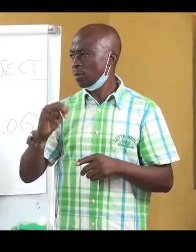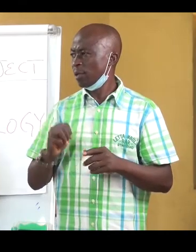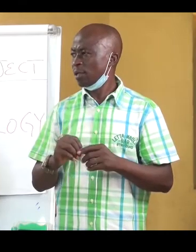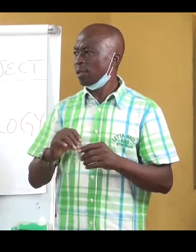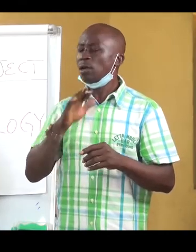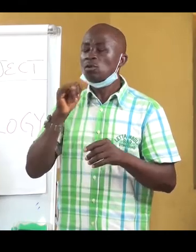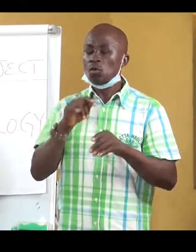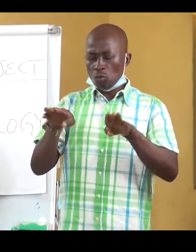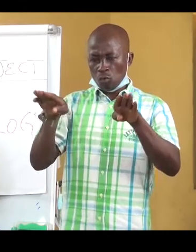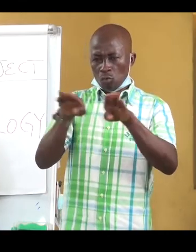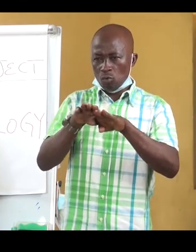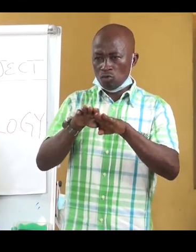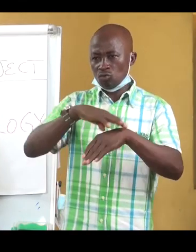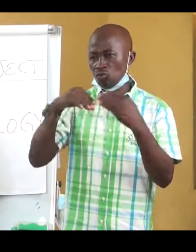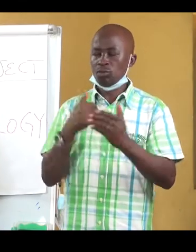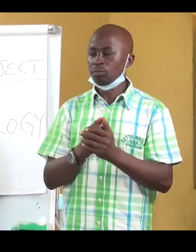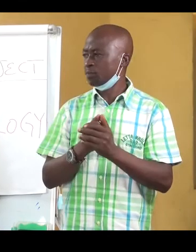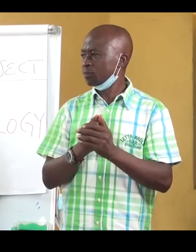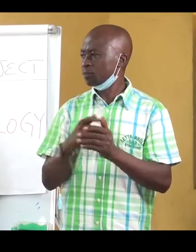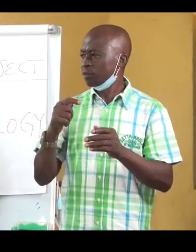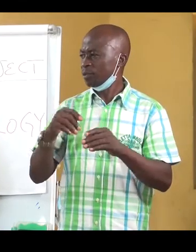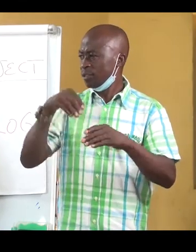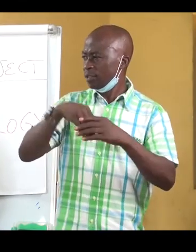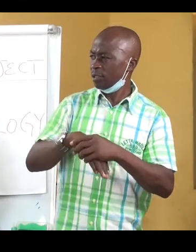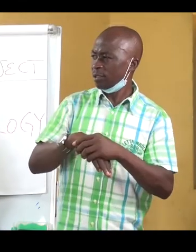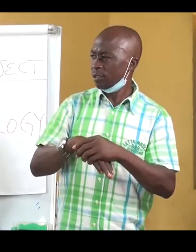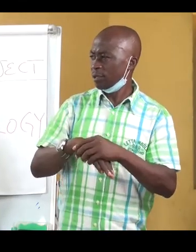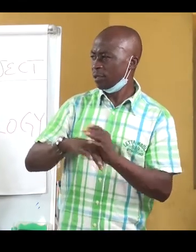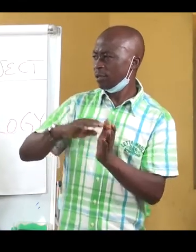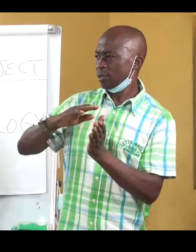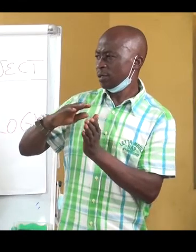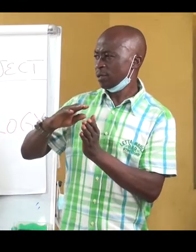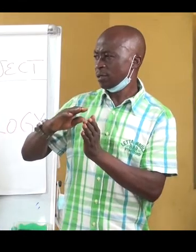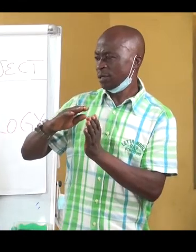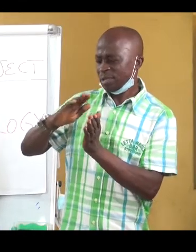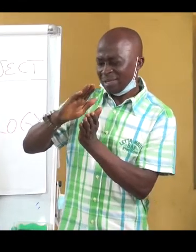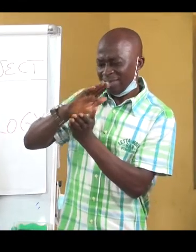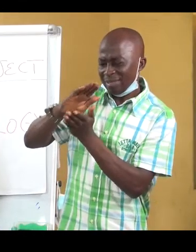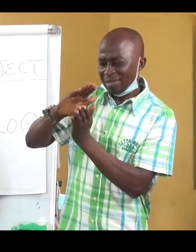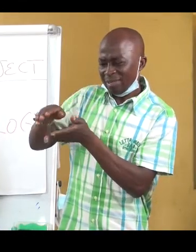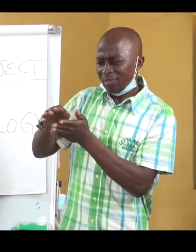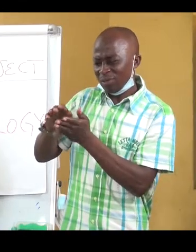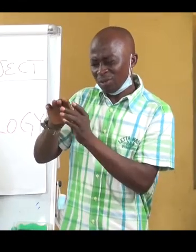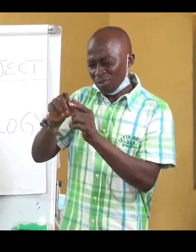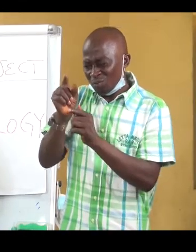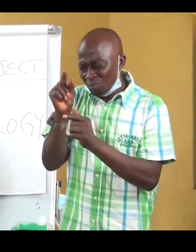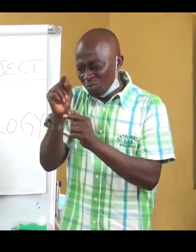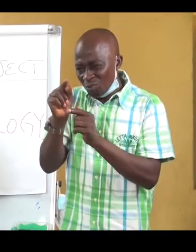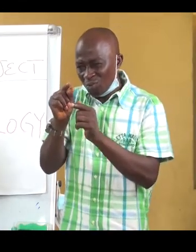closed. The inner one left a hole or a passage. So that